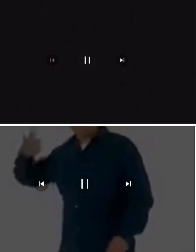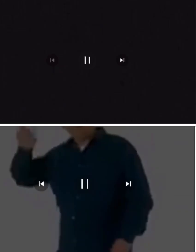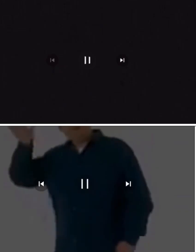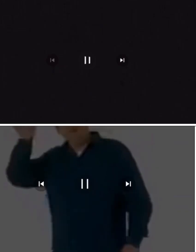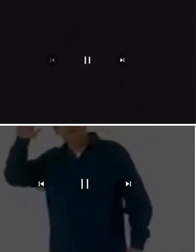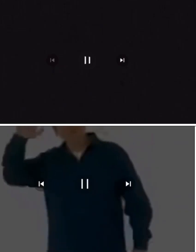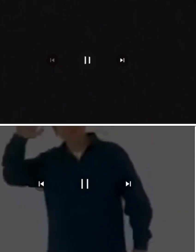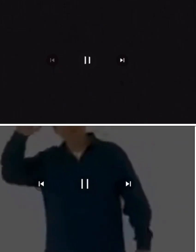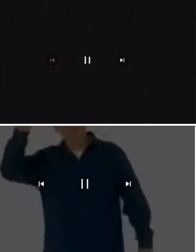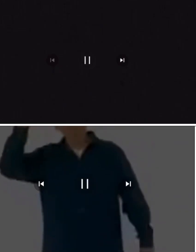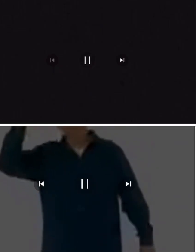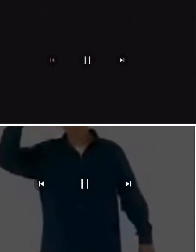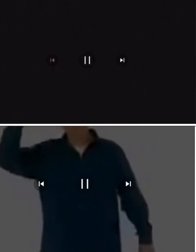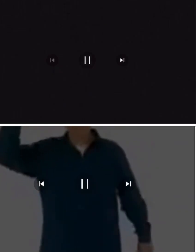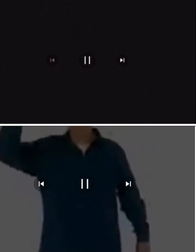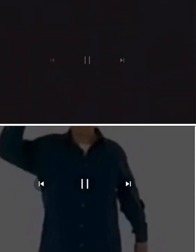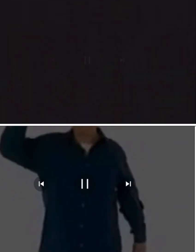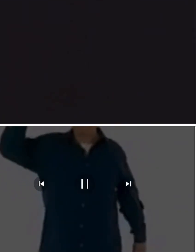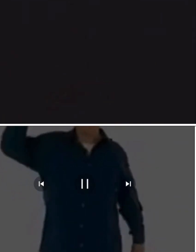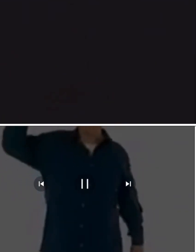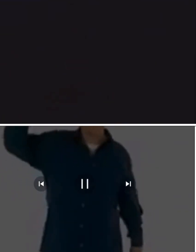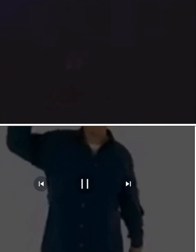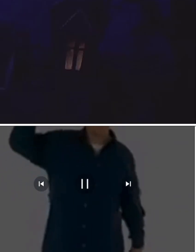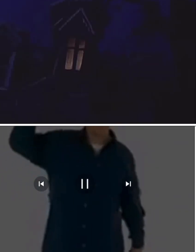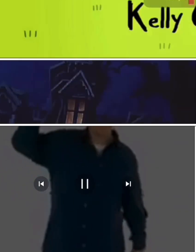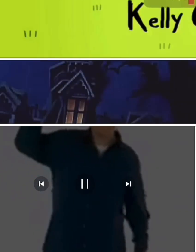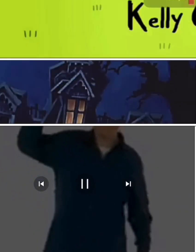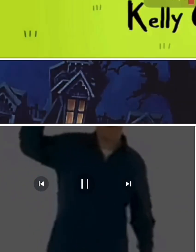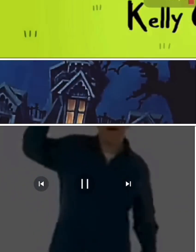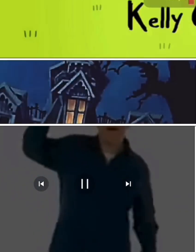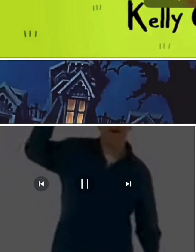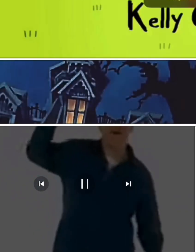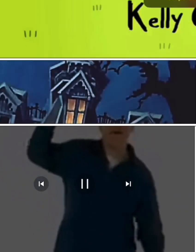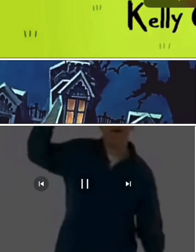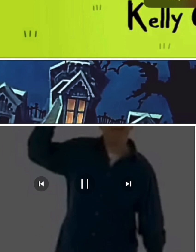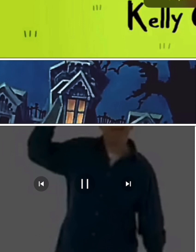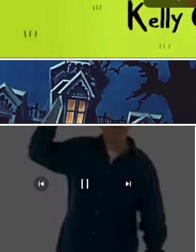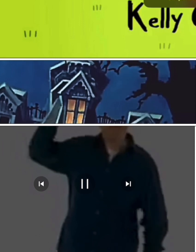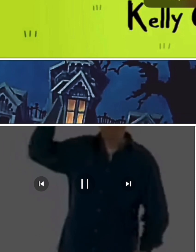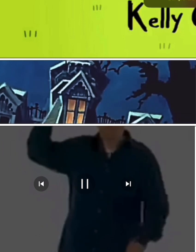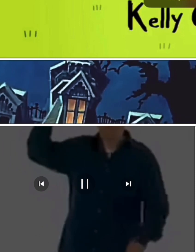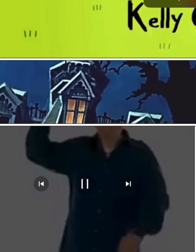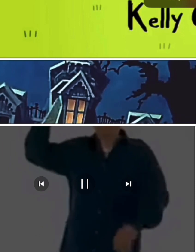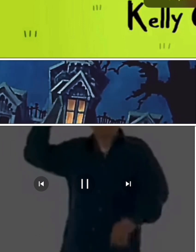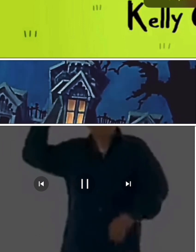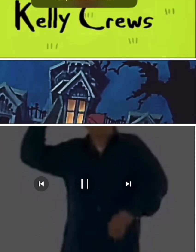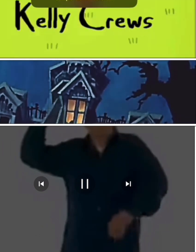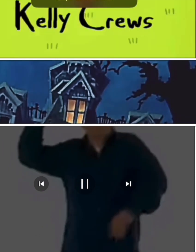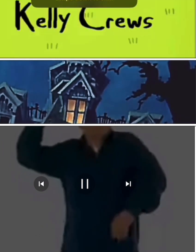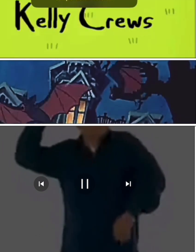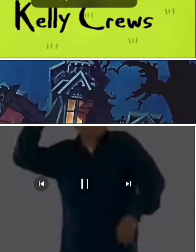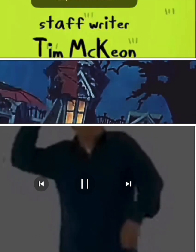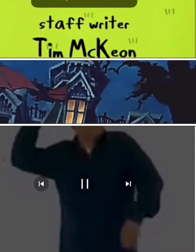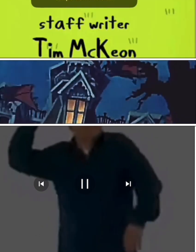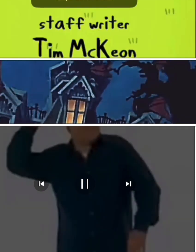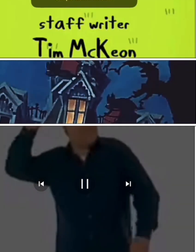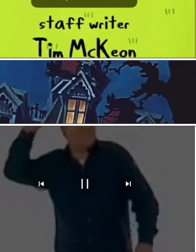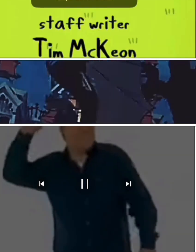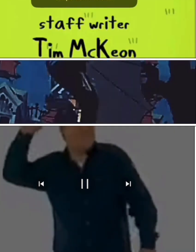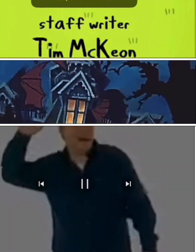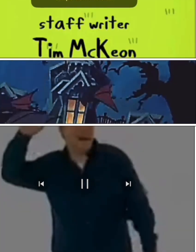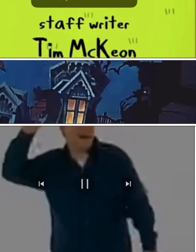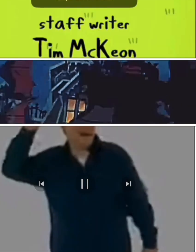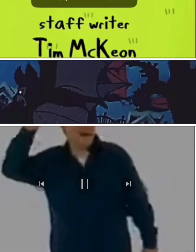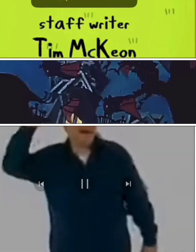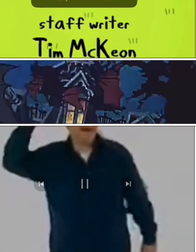the song that doesn't end. Yes, it goes on and on, my friend. Some